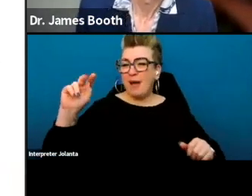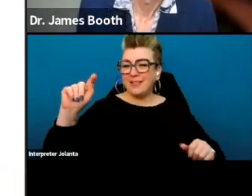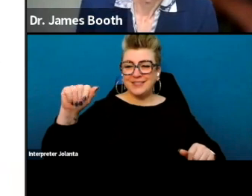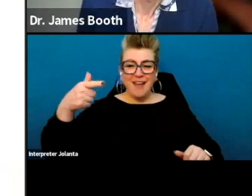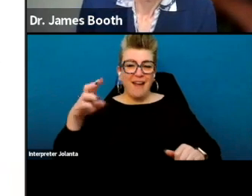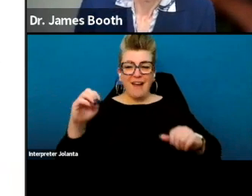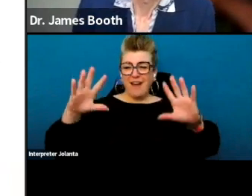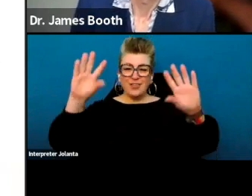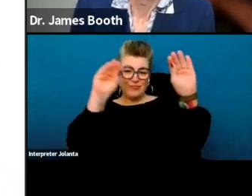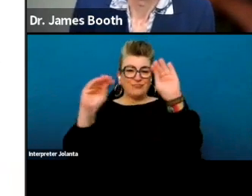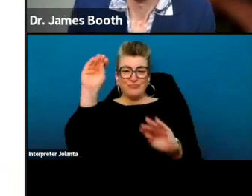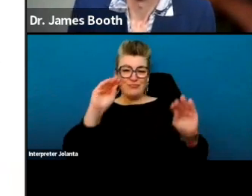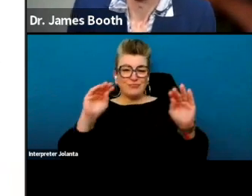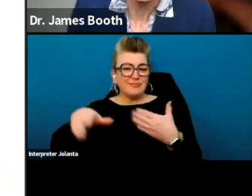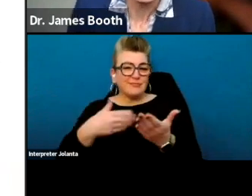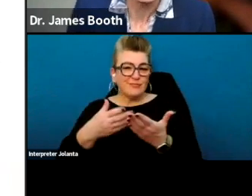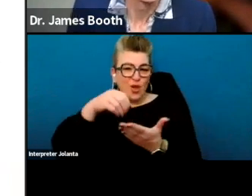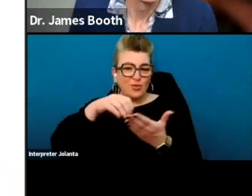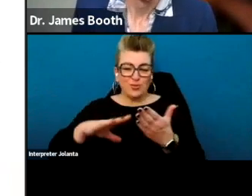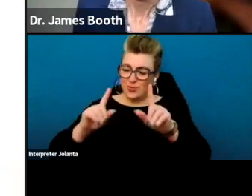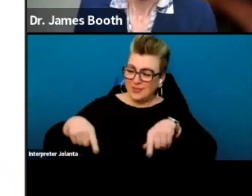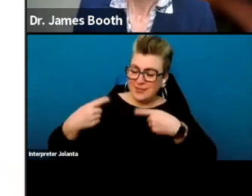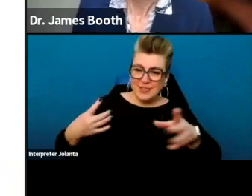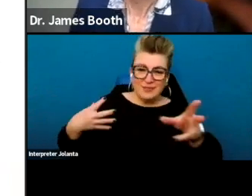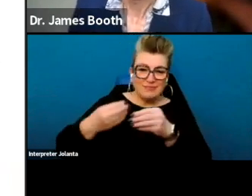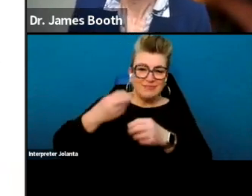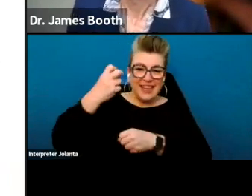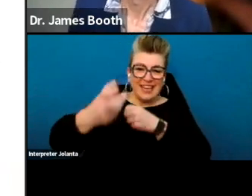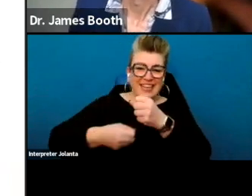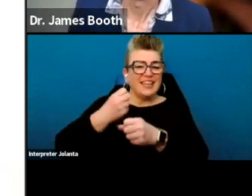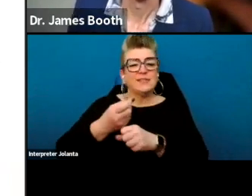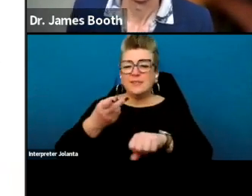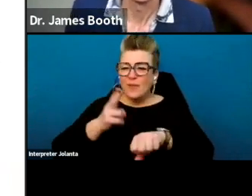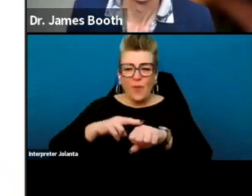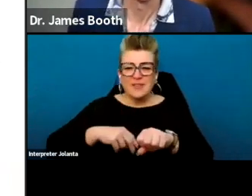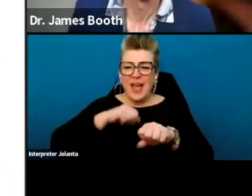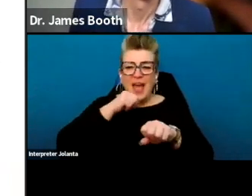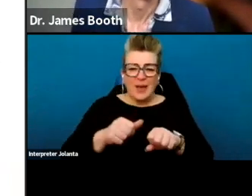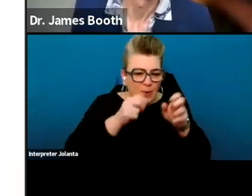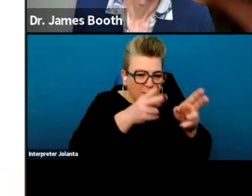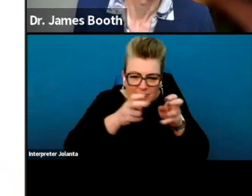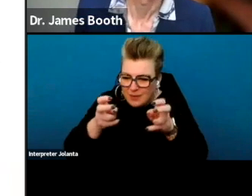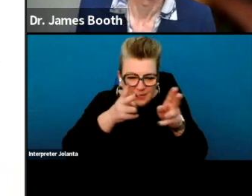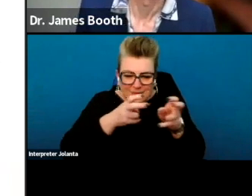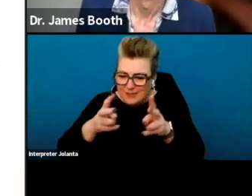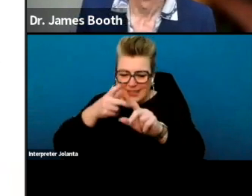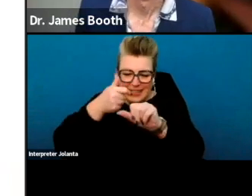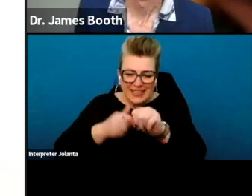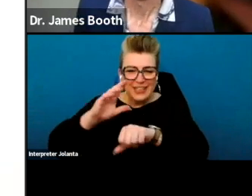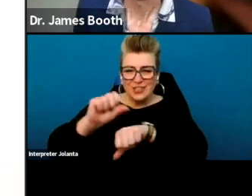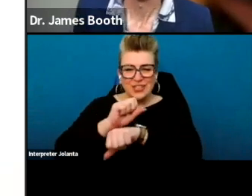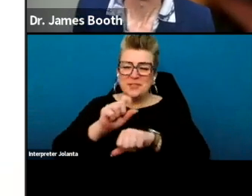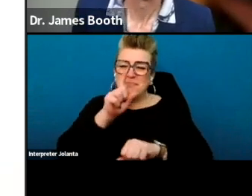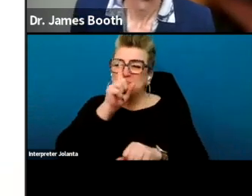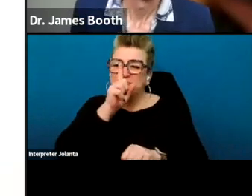all of the students in my lab over the years. Of course, I'm not going to be talking about all of their work, just a subset